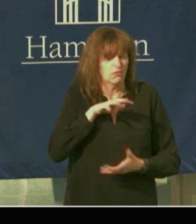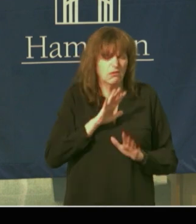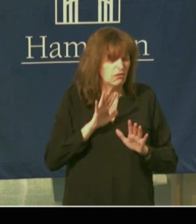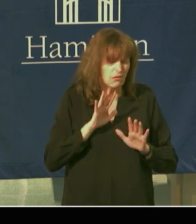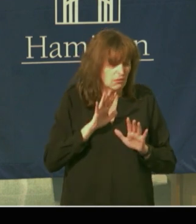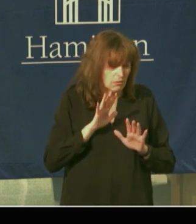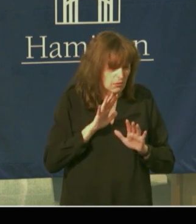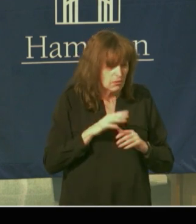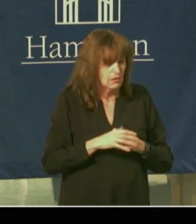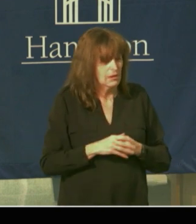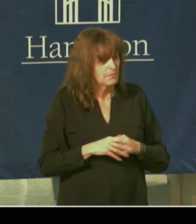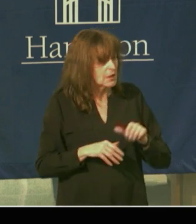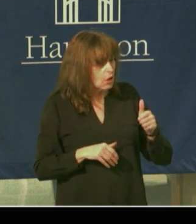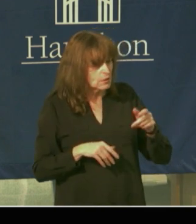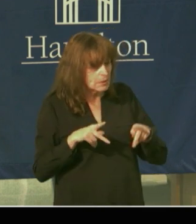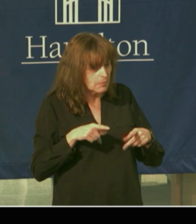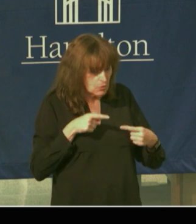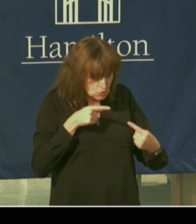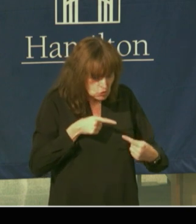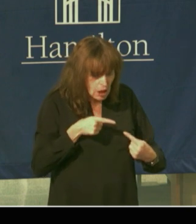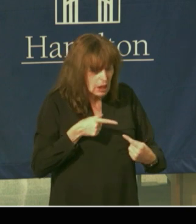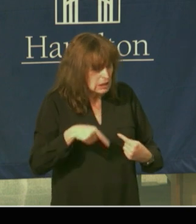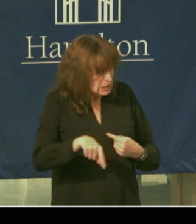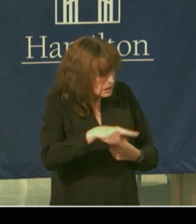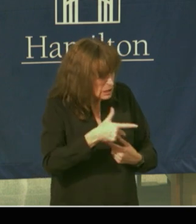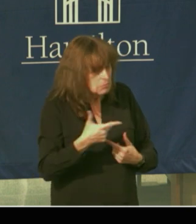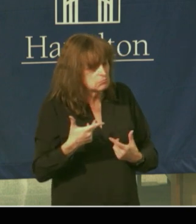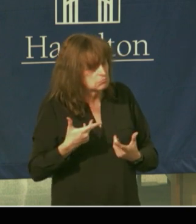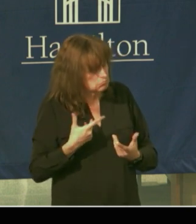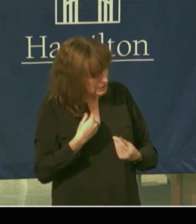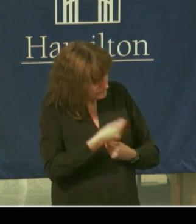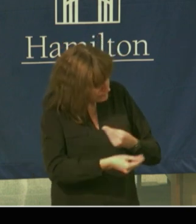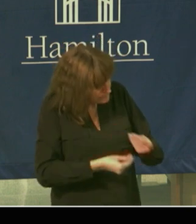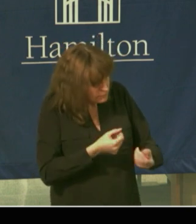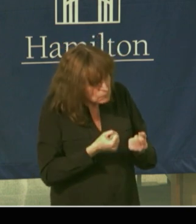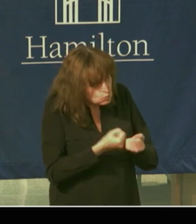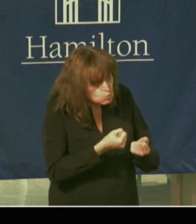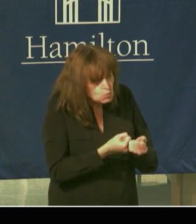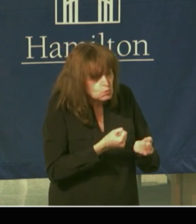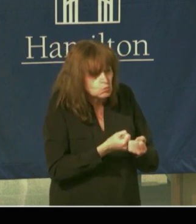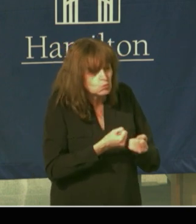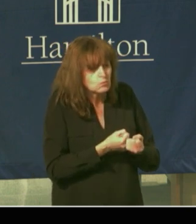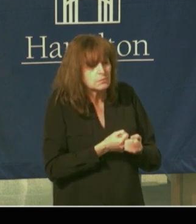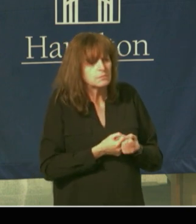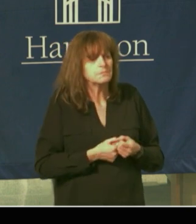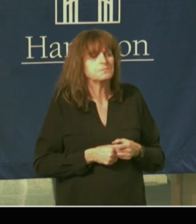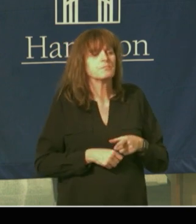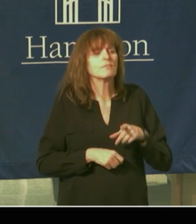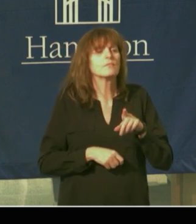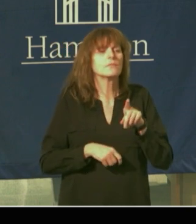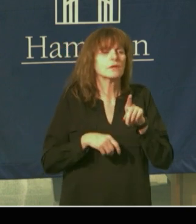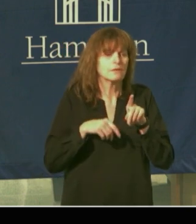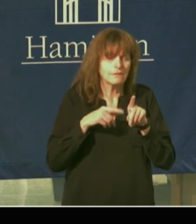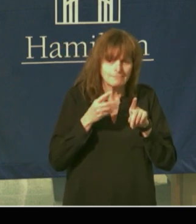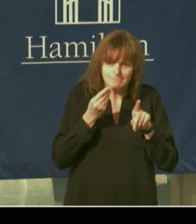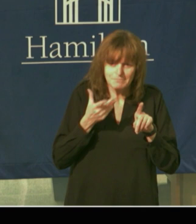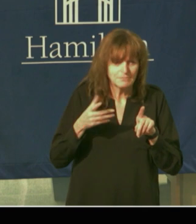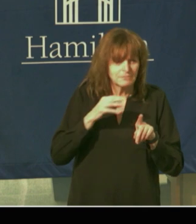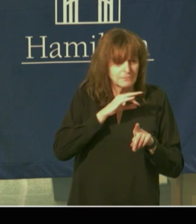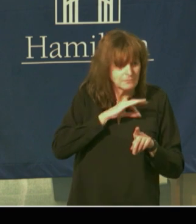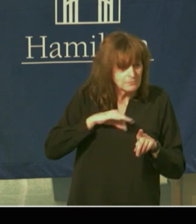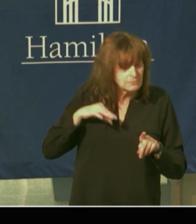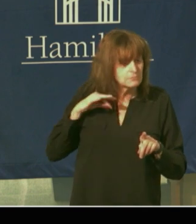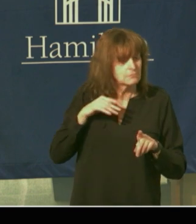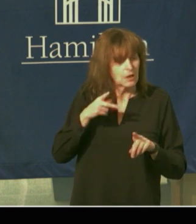challenges in our community more than everyone else. To Mayor Fred Eisenberger, Paul Johnson, and Dr. Bart Harvey, thank you very much. Also